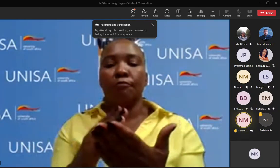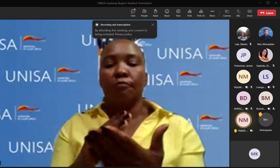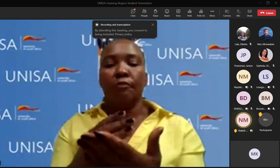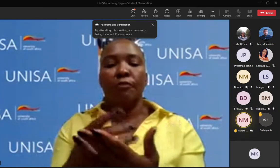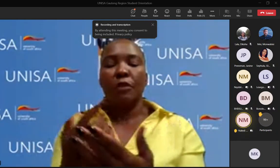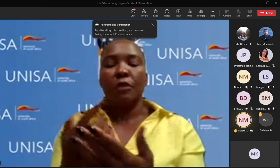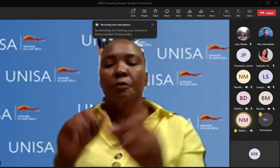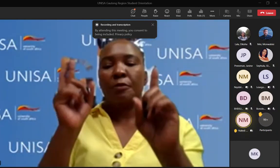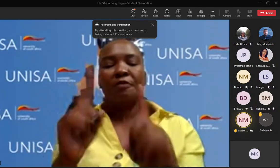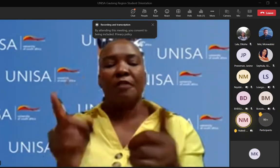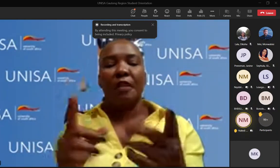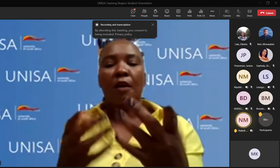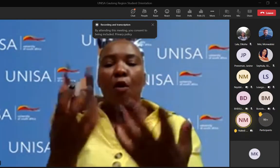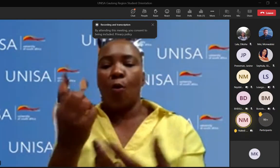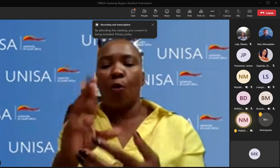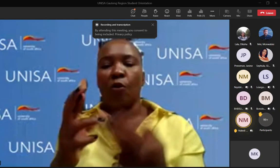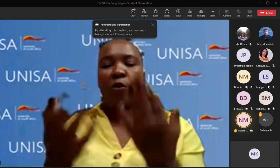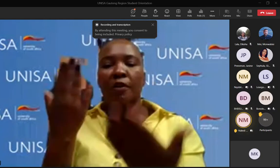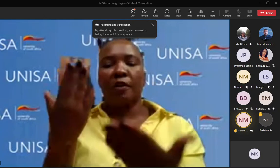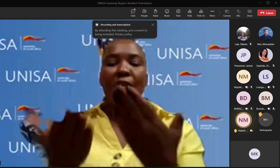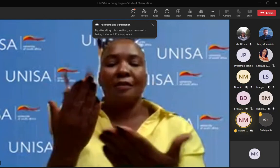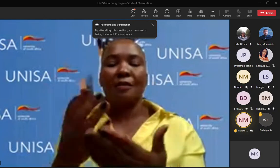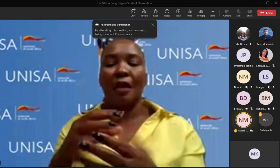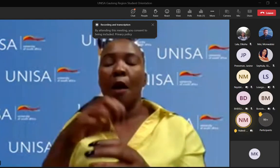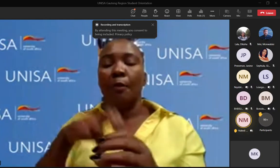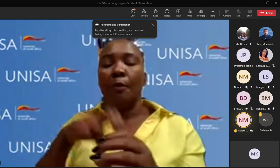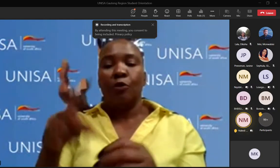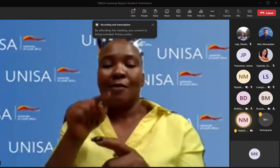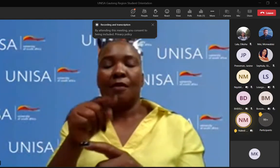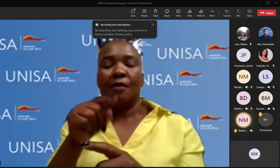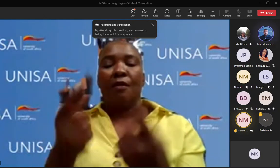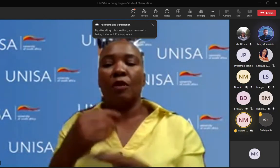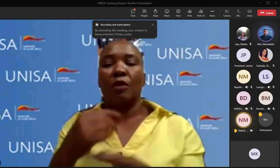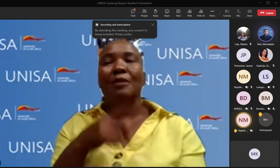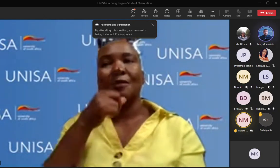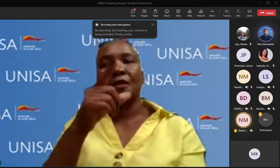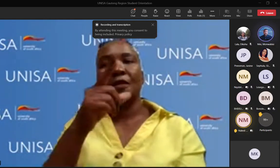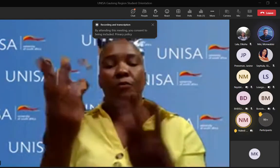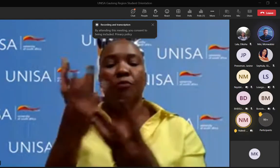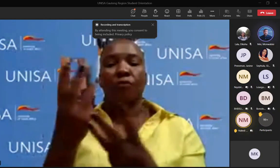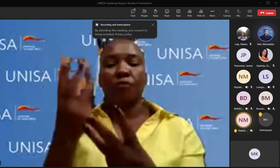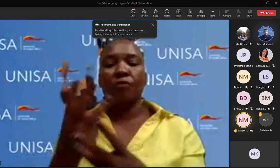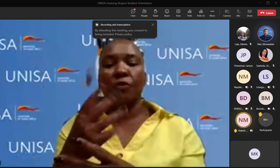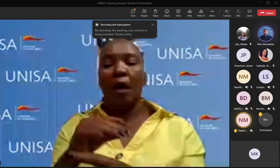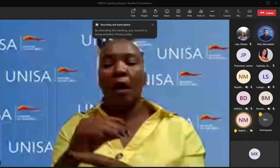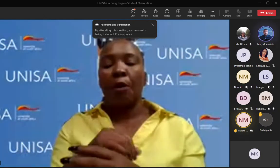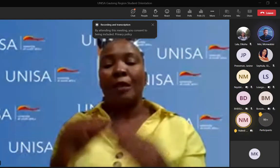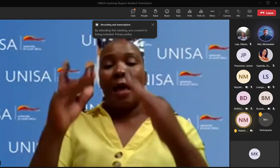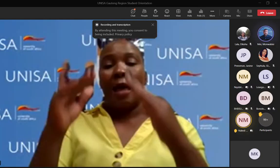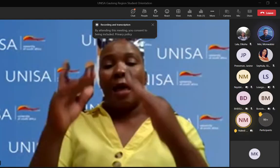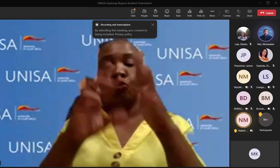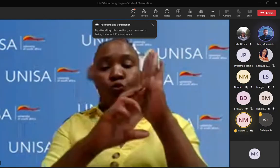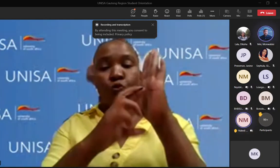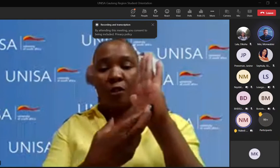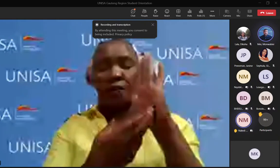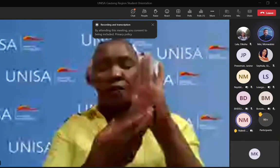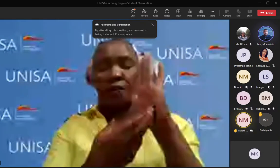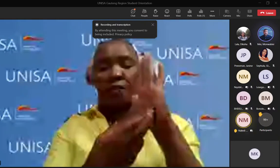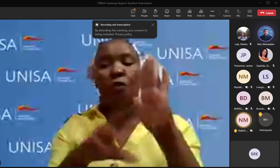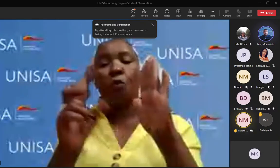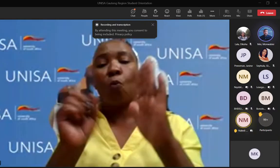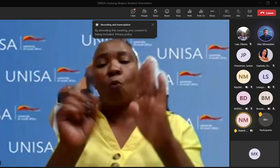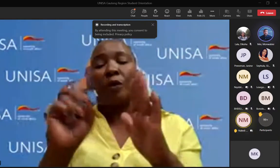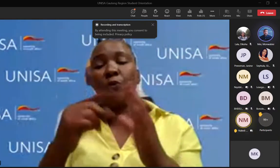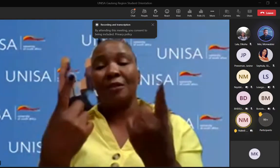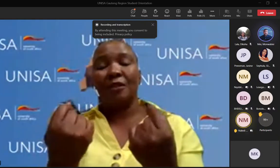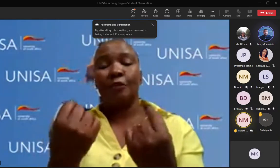come out clear when I was telling you guys about the households um what we did today is try to